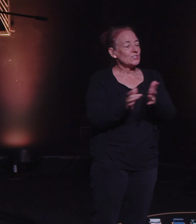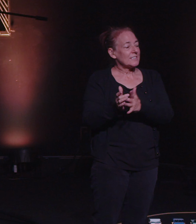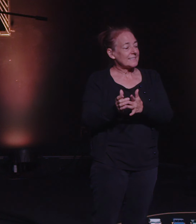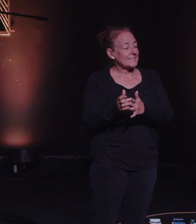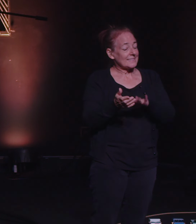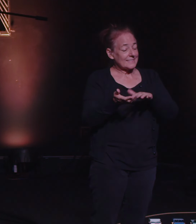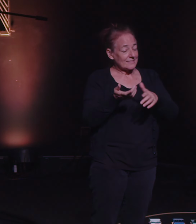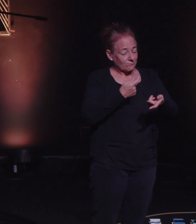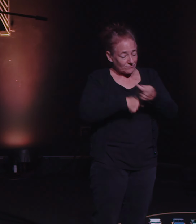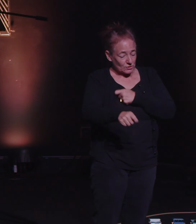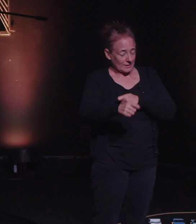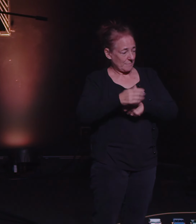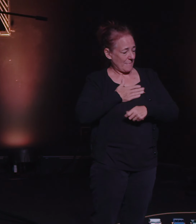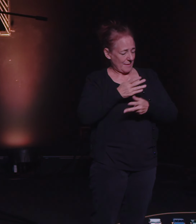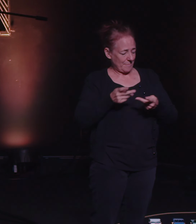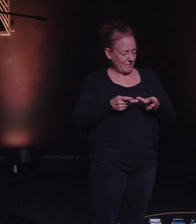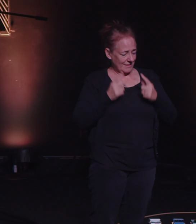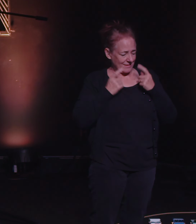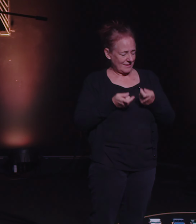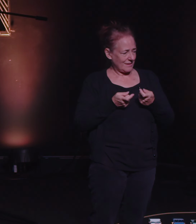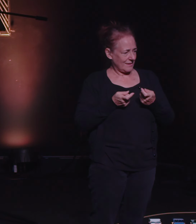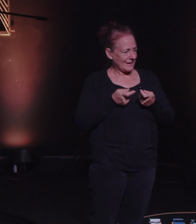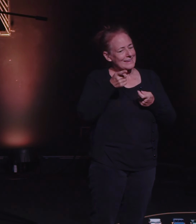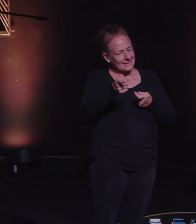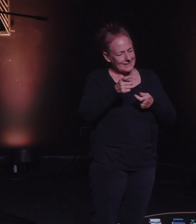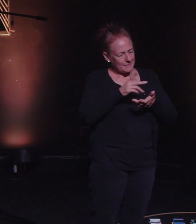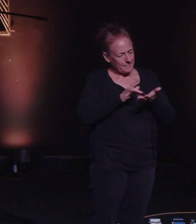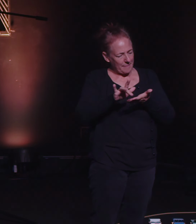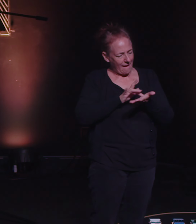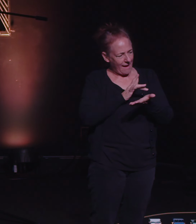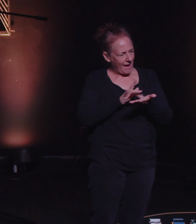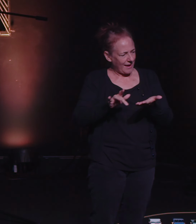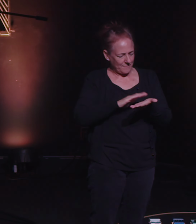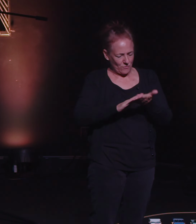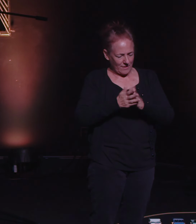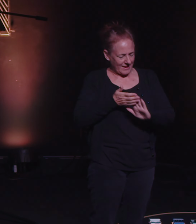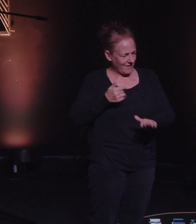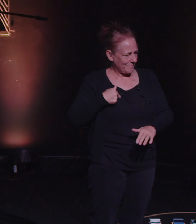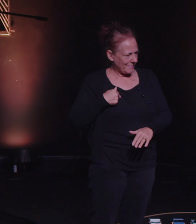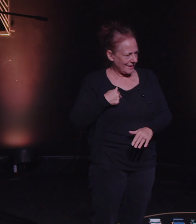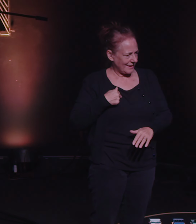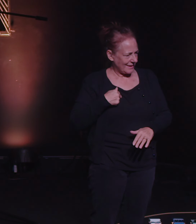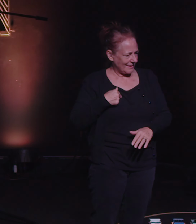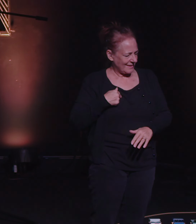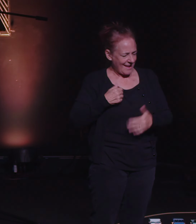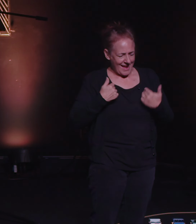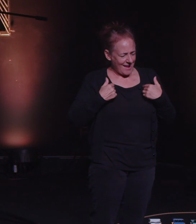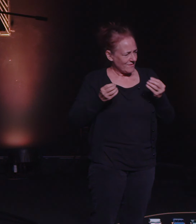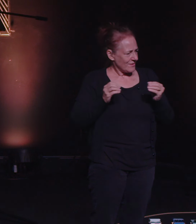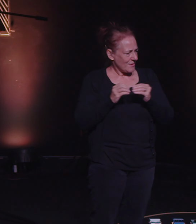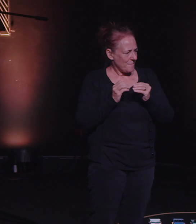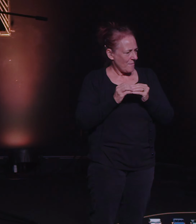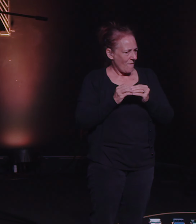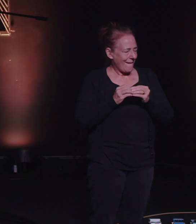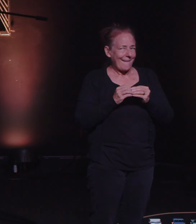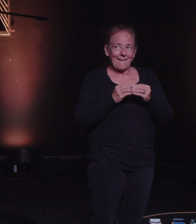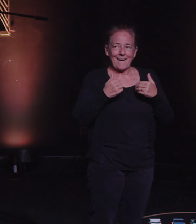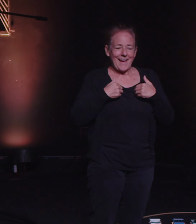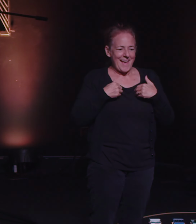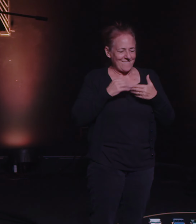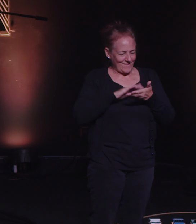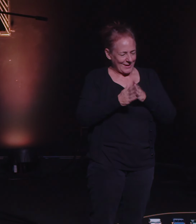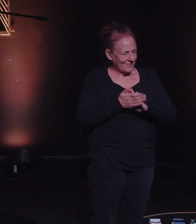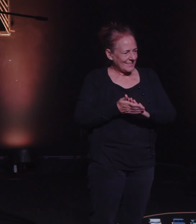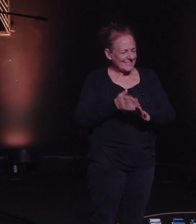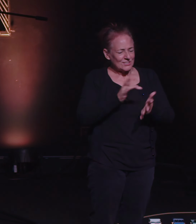did. That's why I love that line in Homecoming, that my debts were nailed to that old rugged cross. It's waking up every day and remembering